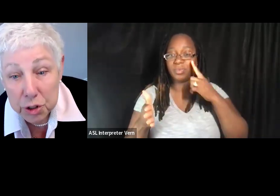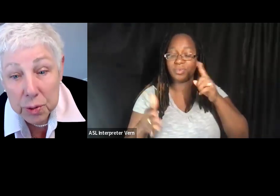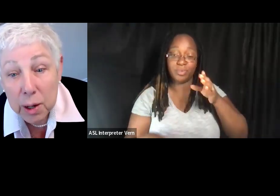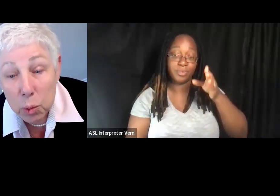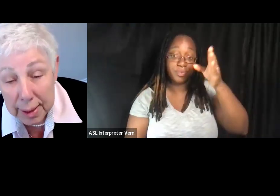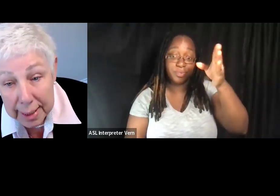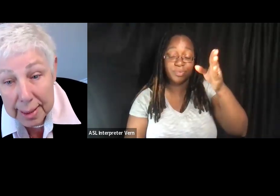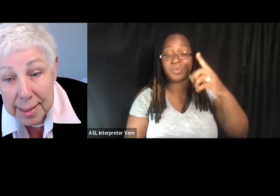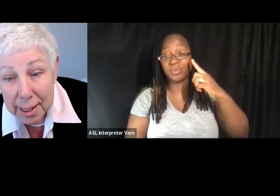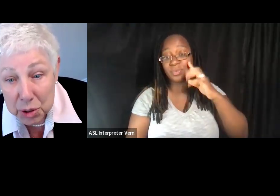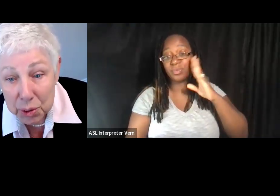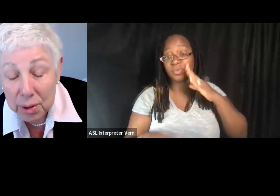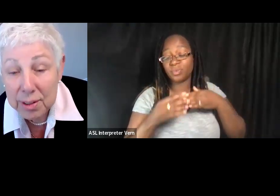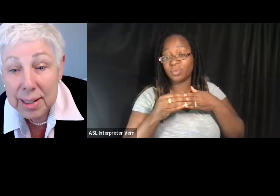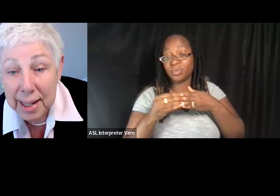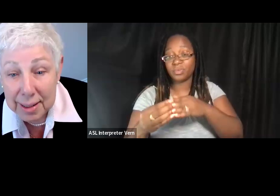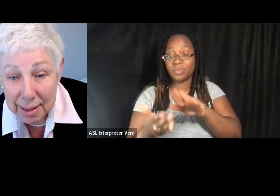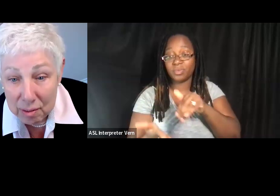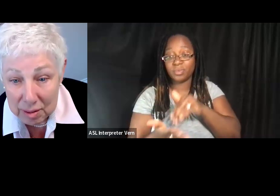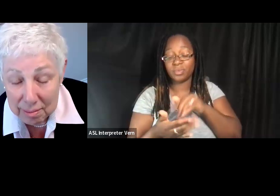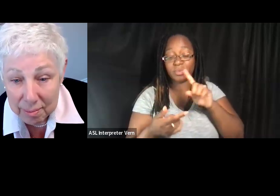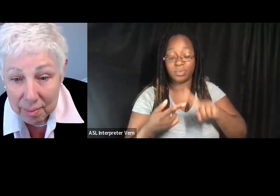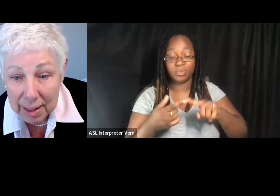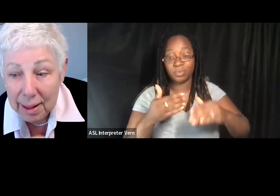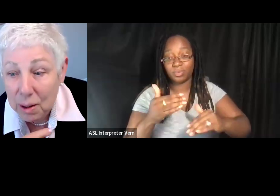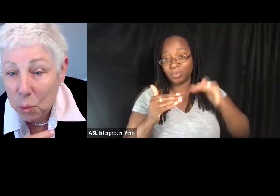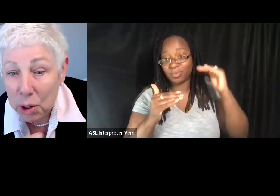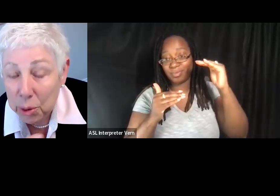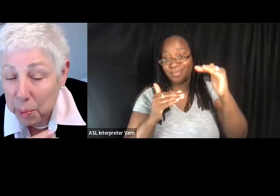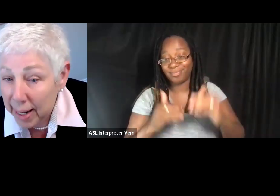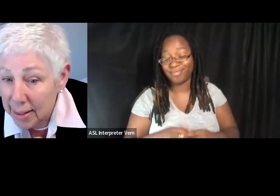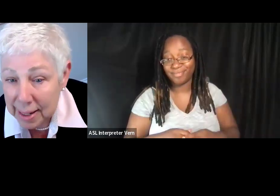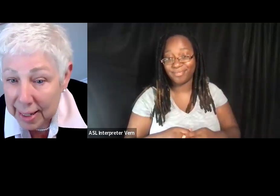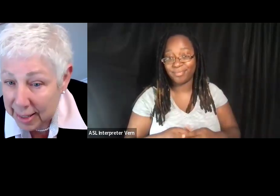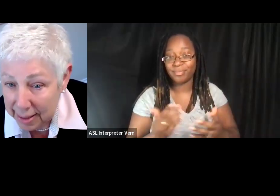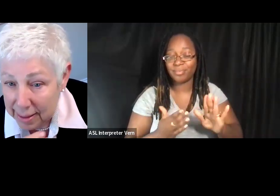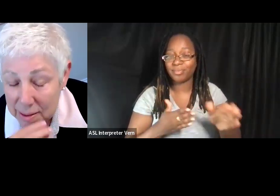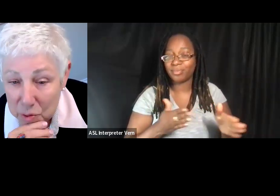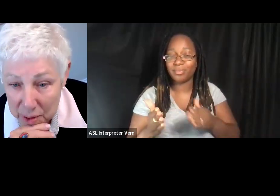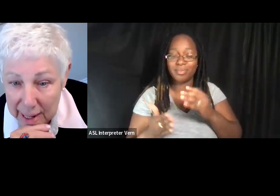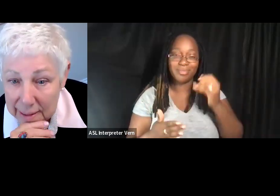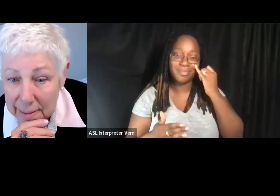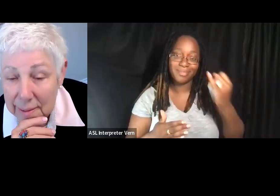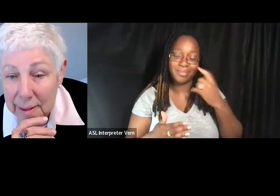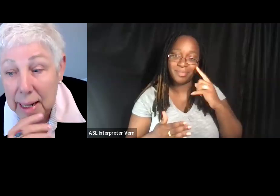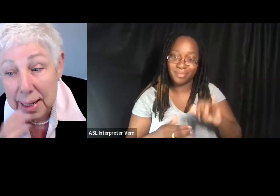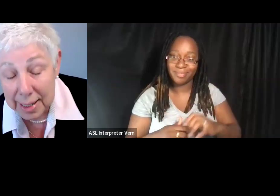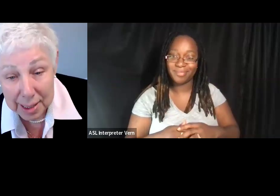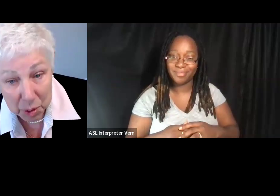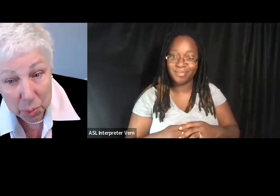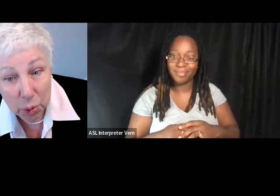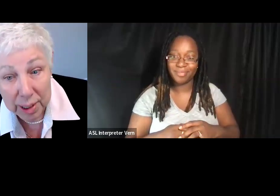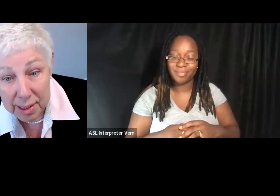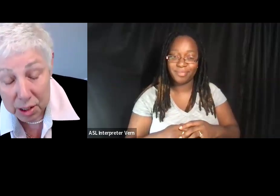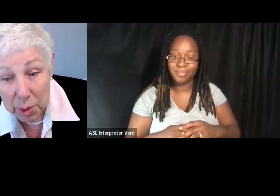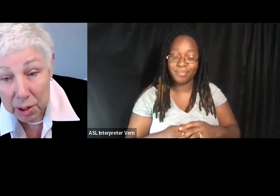future that you think will lead this center to the next level? What are your plans and ideas for that? That's